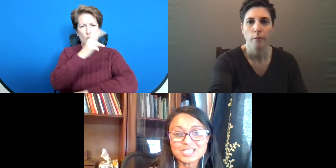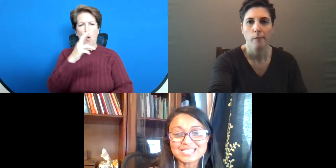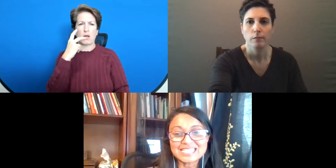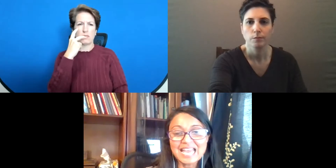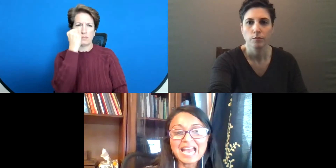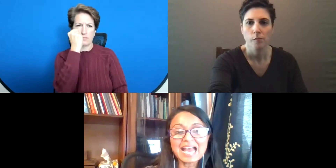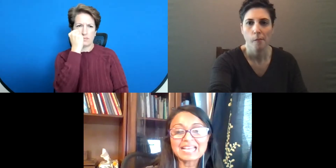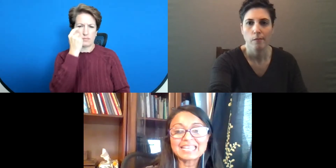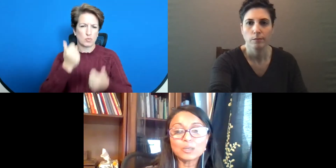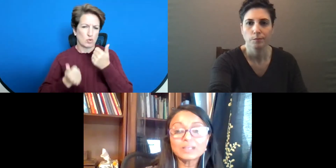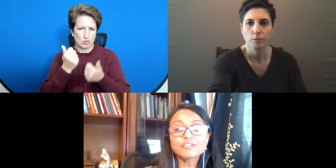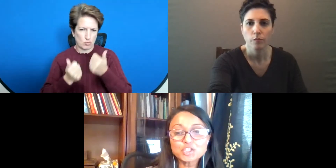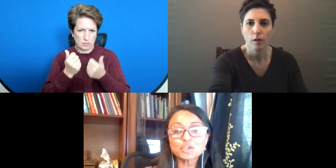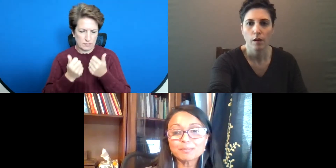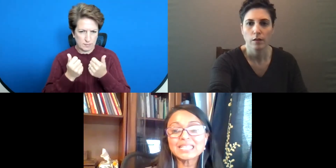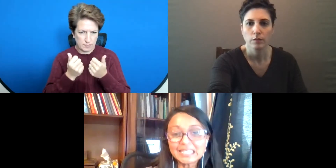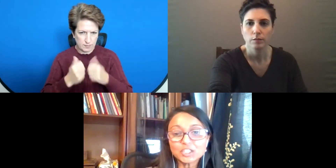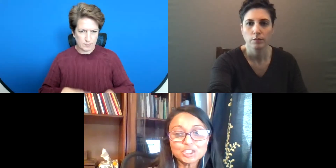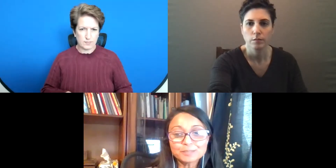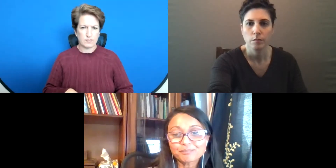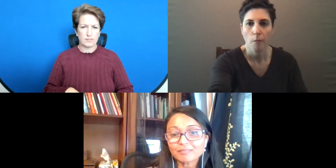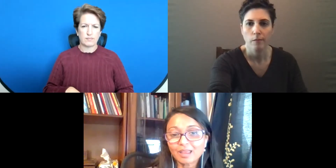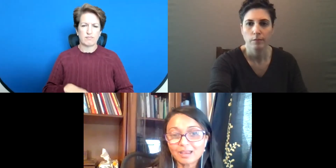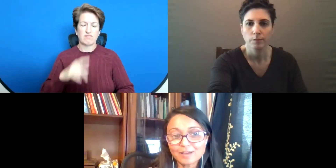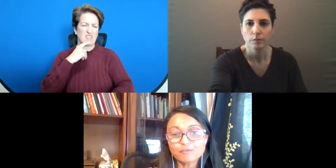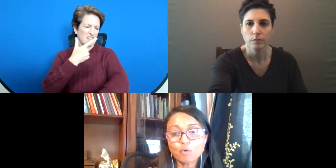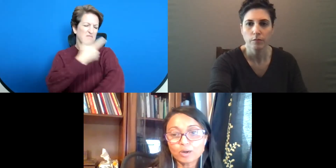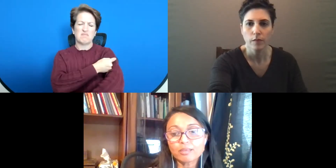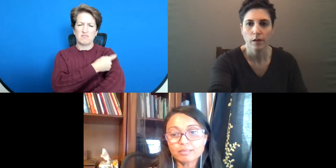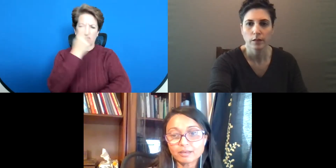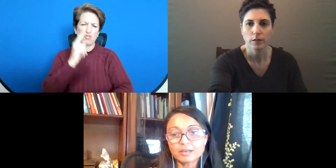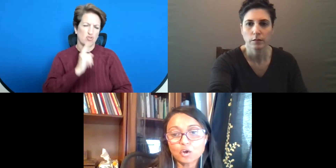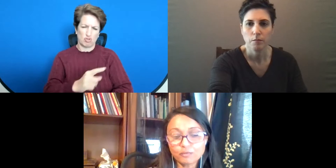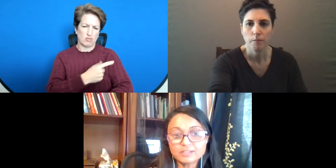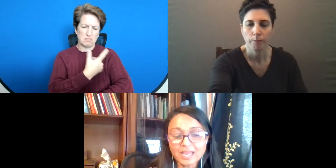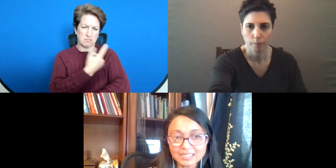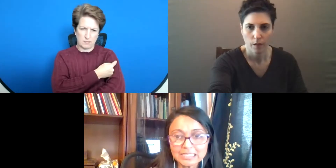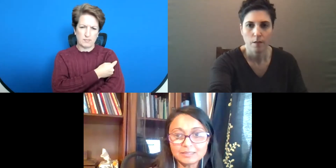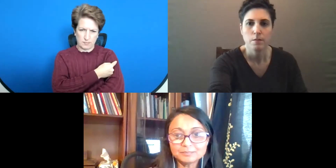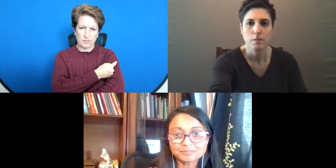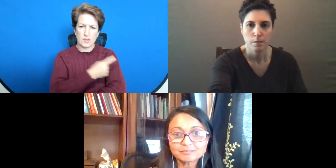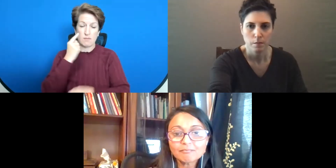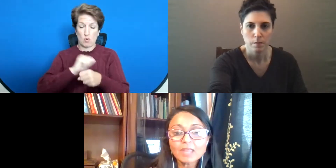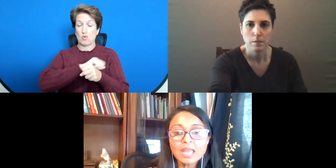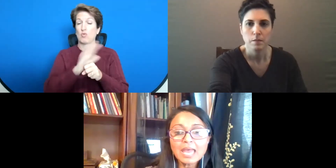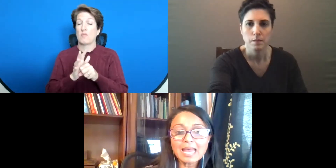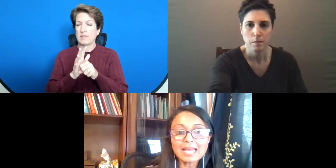Okay, good questions. It will for sure be a needle for the COVID